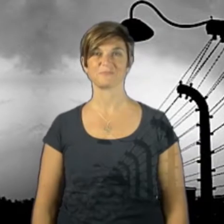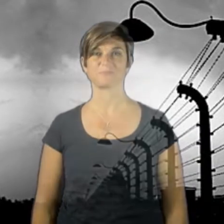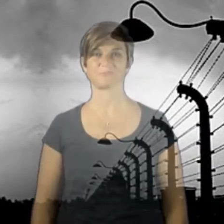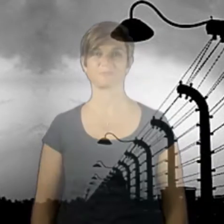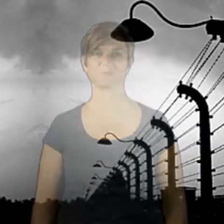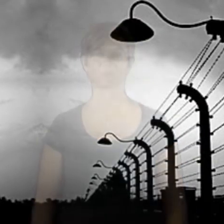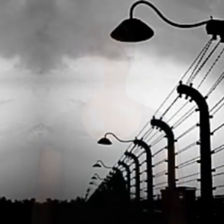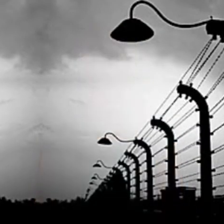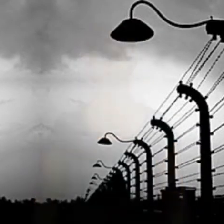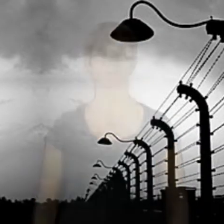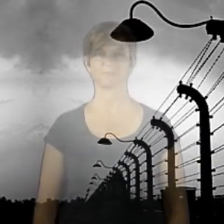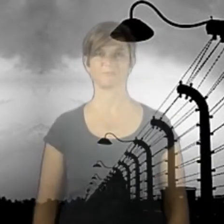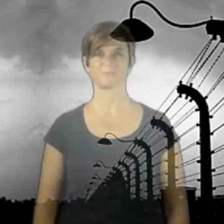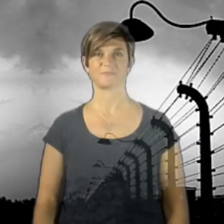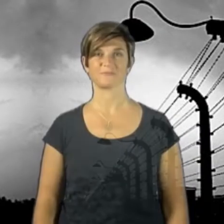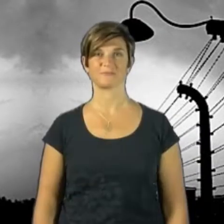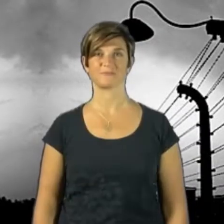I remember that very well.